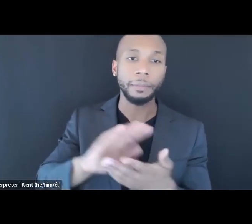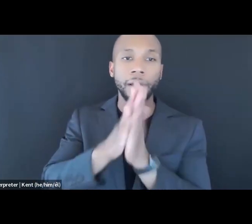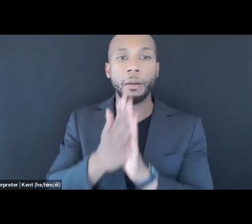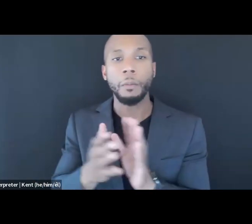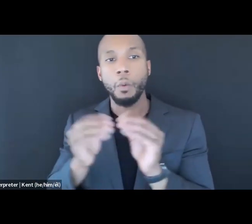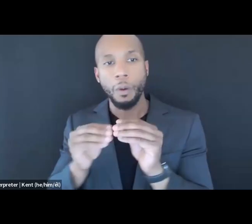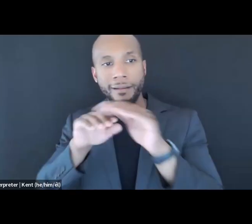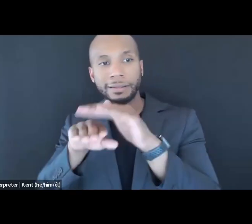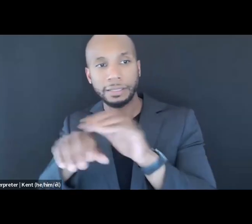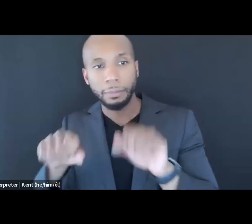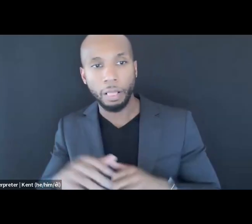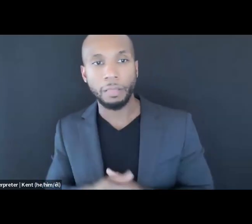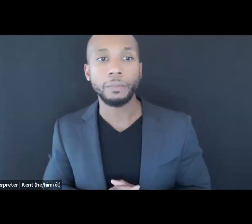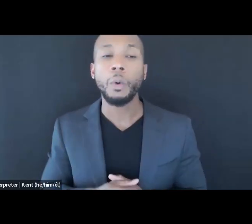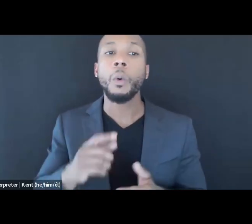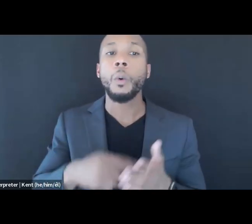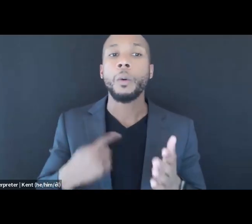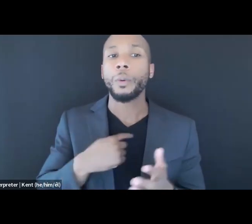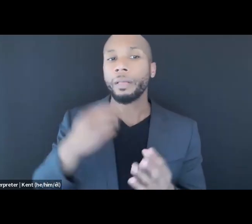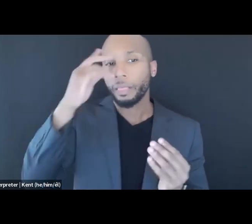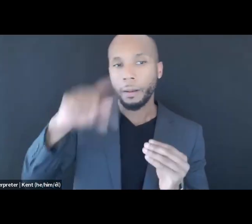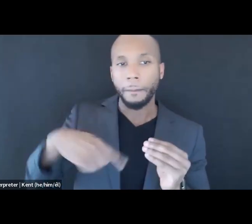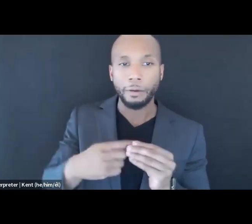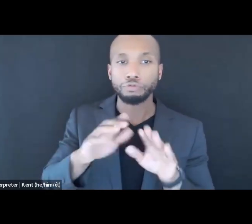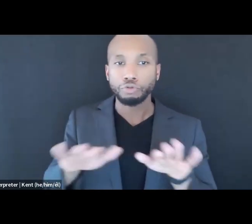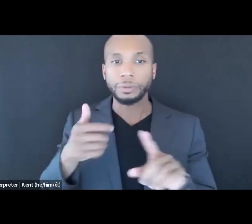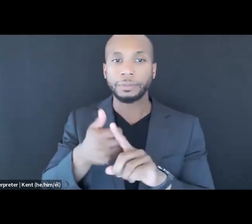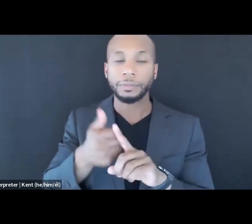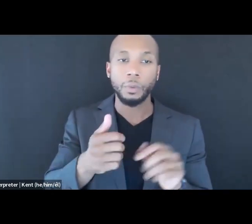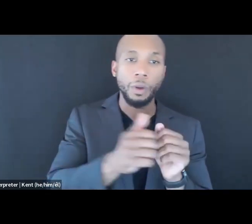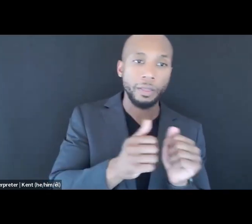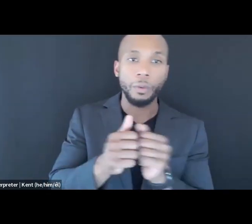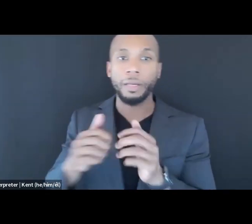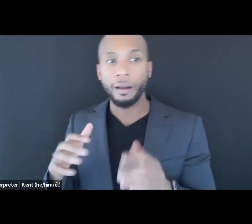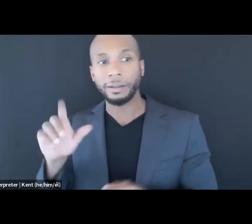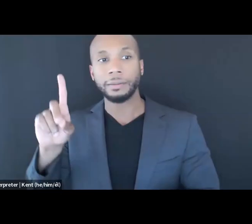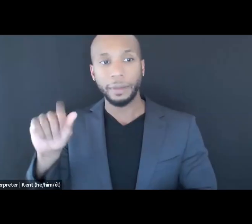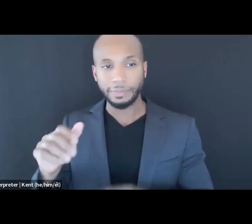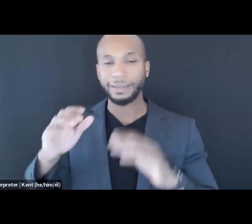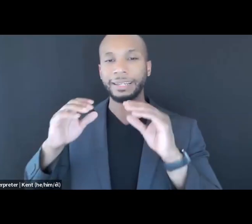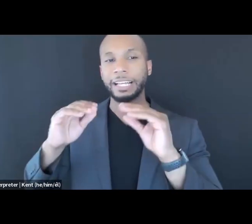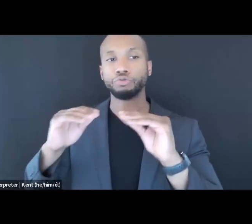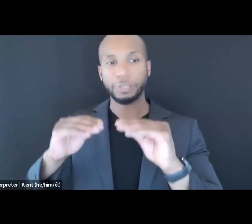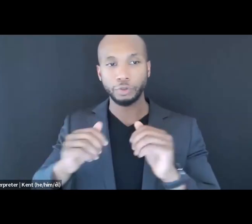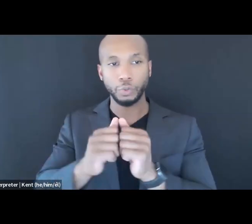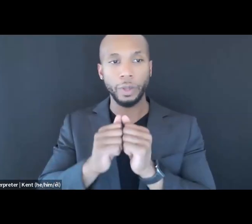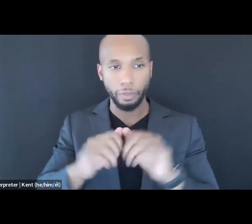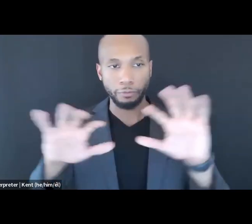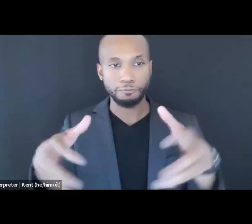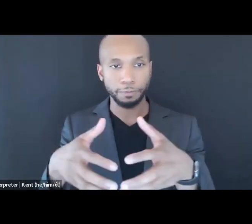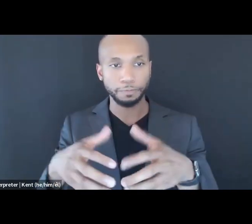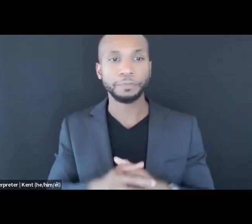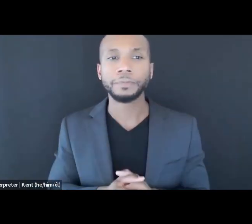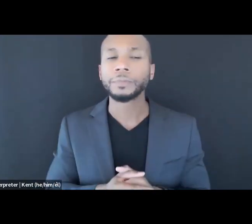accessible? What did we think about children with and without disabilities being educated together?